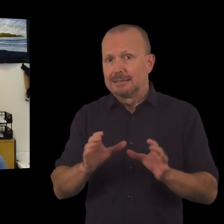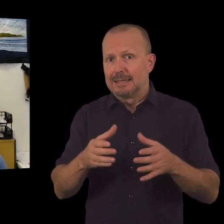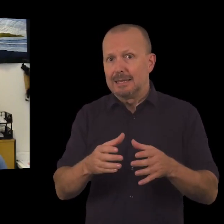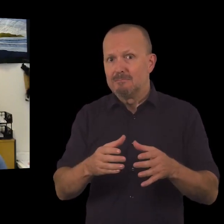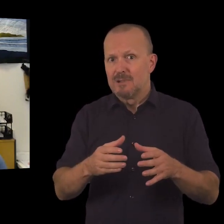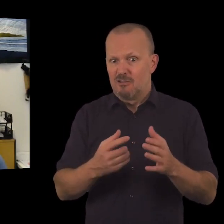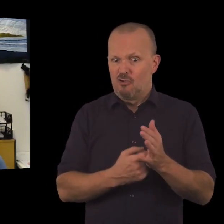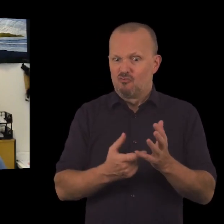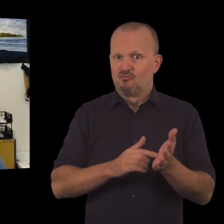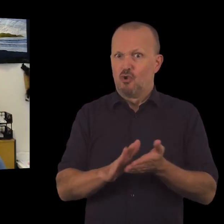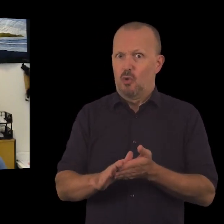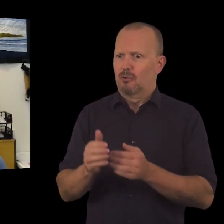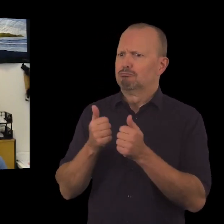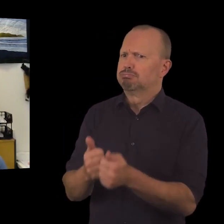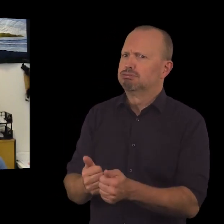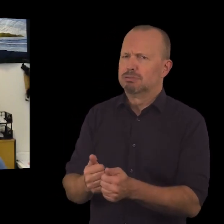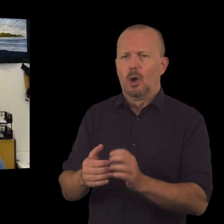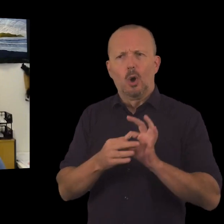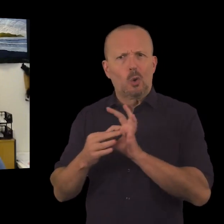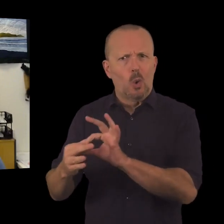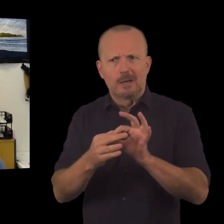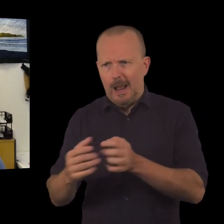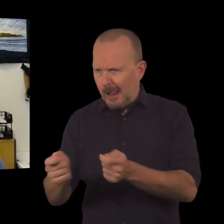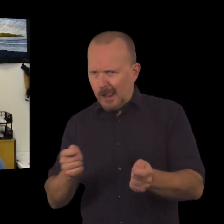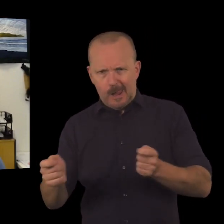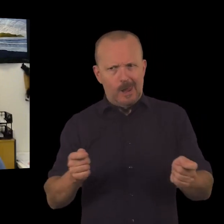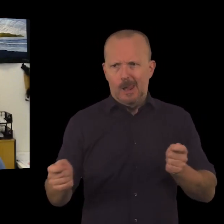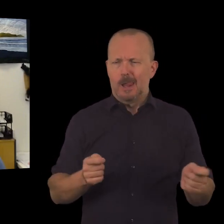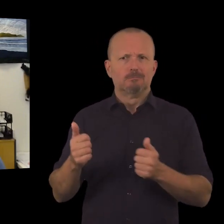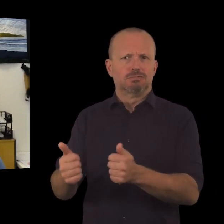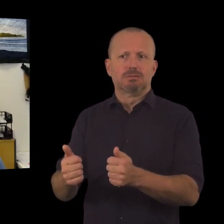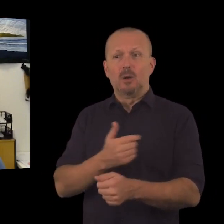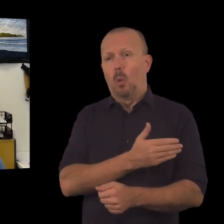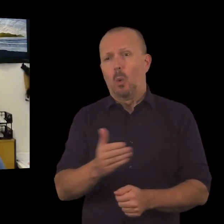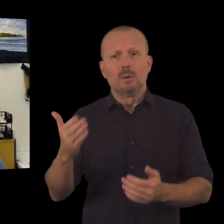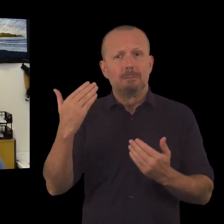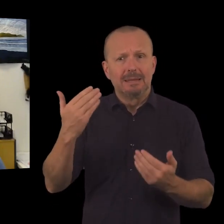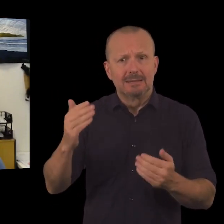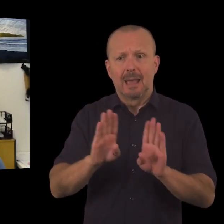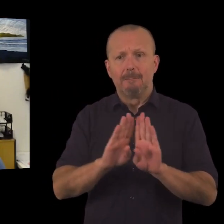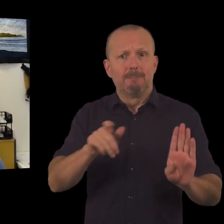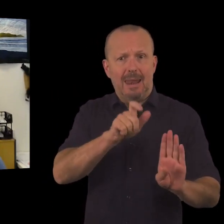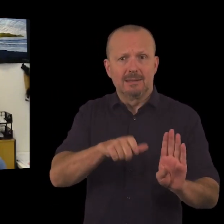Ruth, for the coordination of so many moving parts, and to all our speakers and panelists.